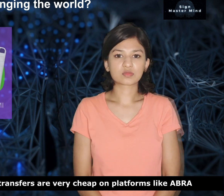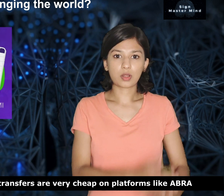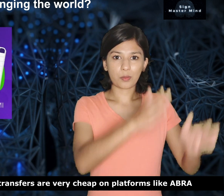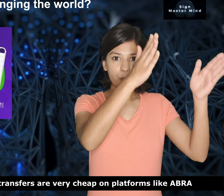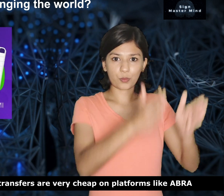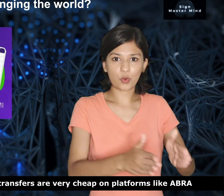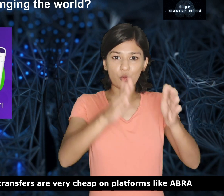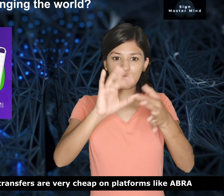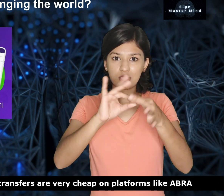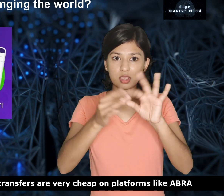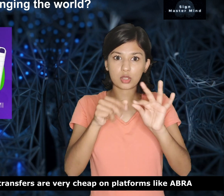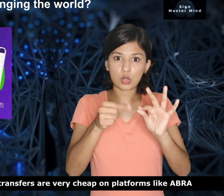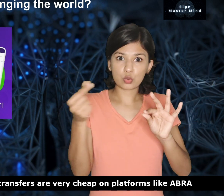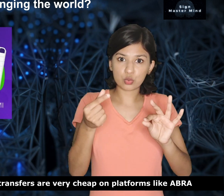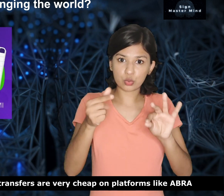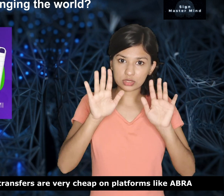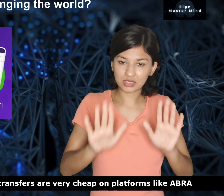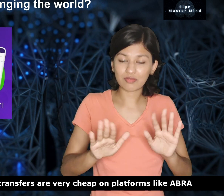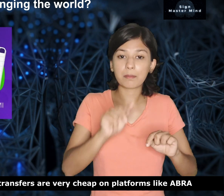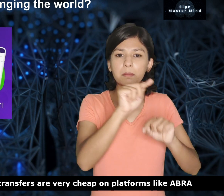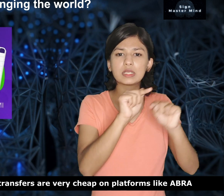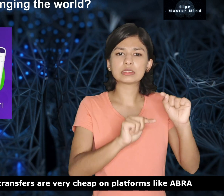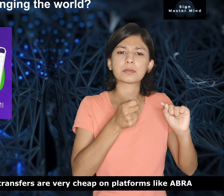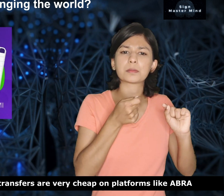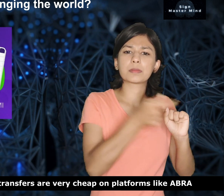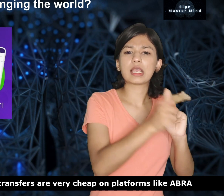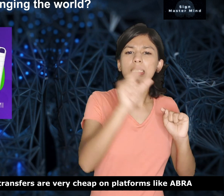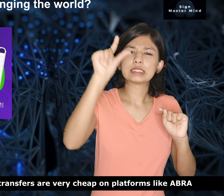But such transfers are very cheap on platforms like Abra